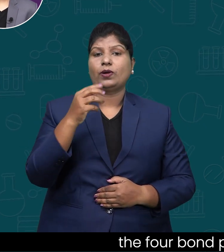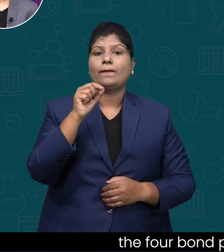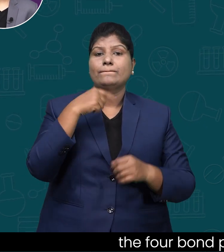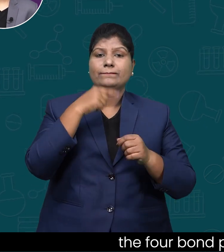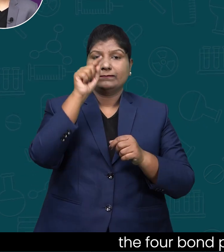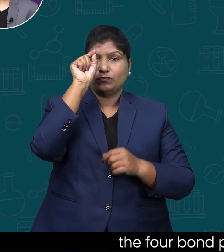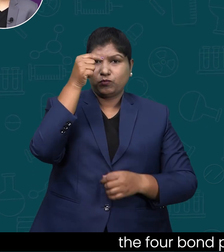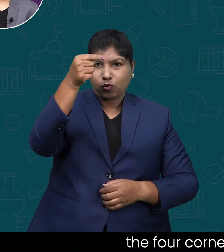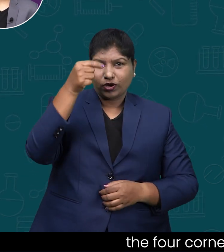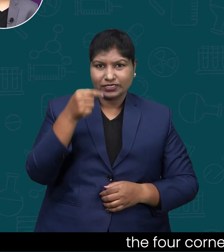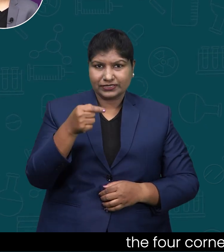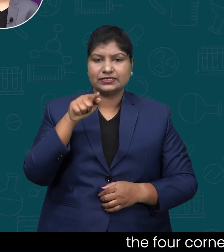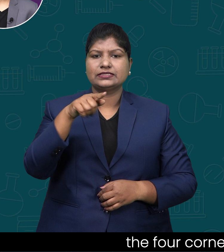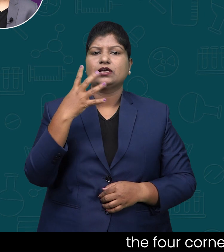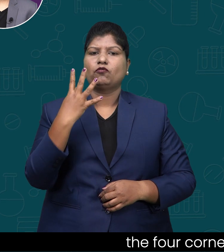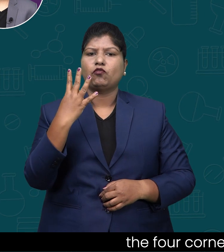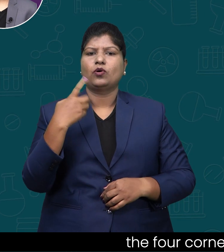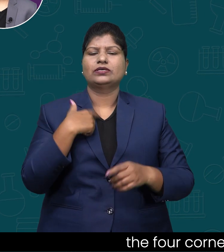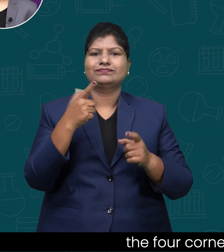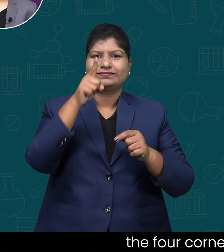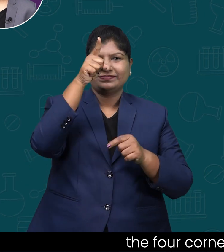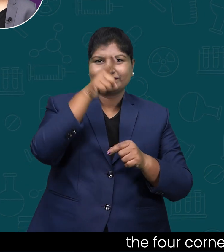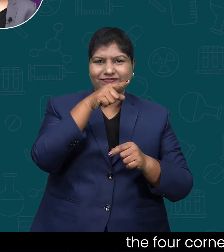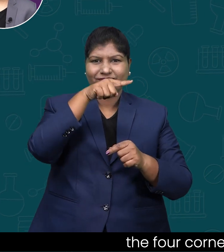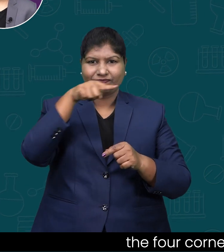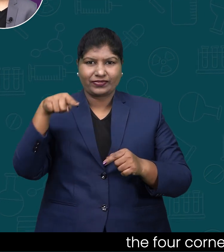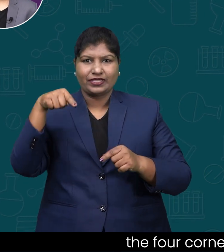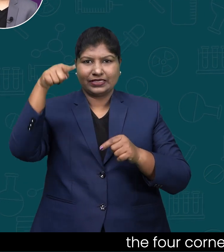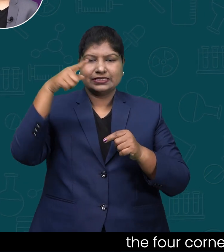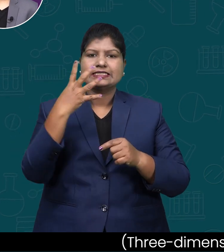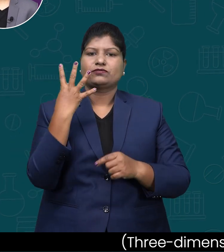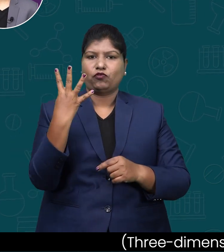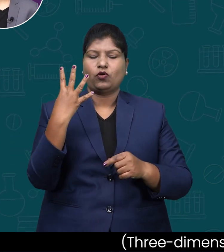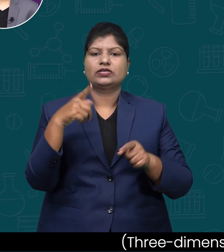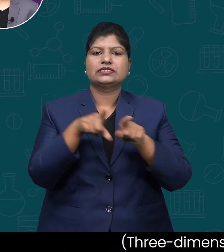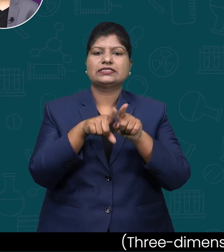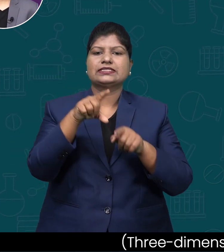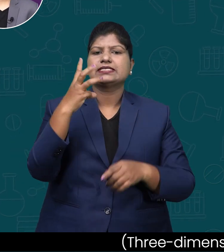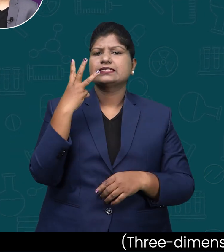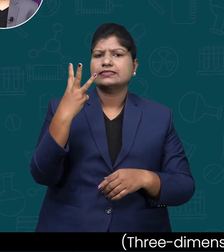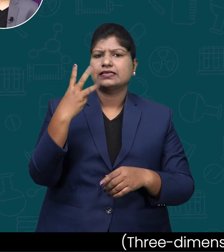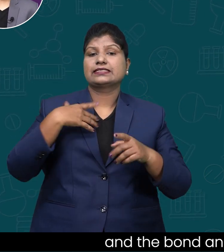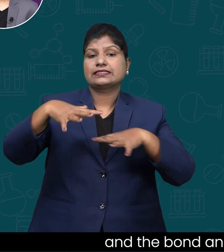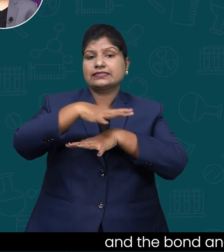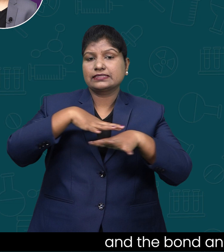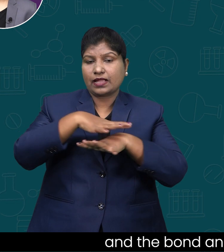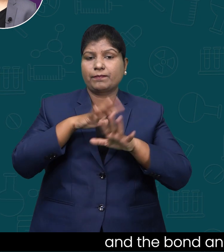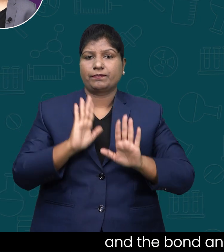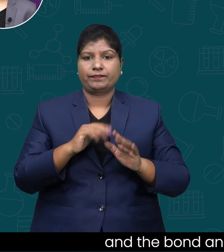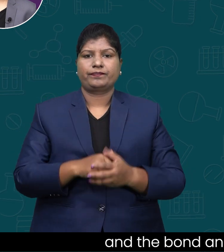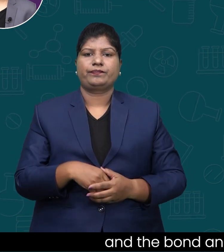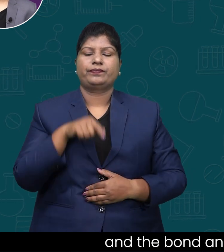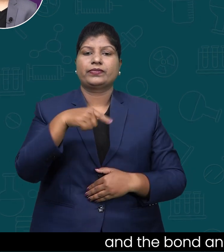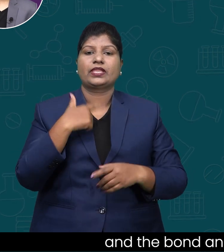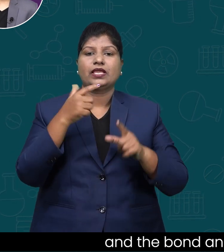will orient along the 4 corners of a tetrahedron three-dimensional arrangement, and the bond